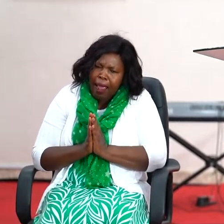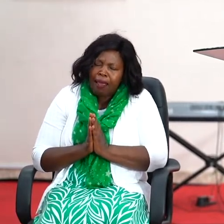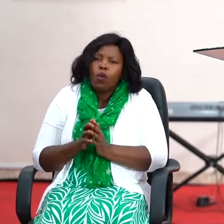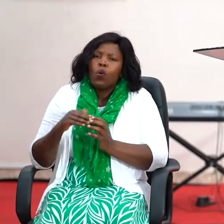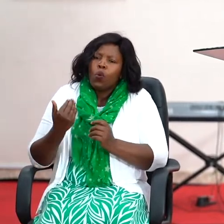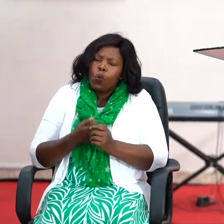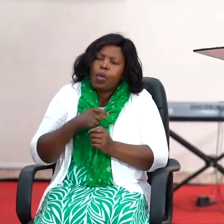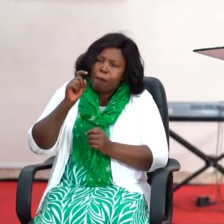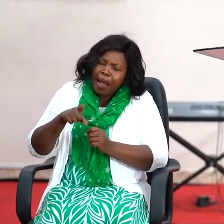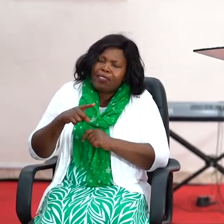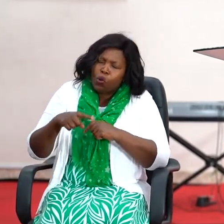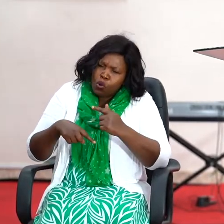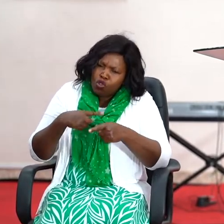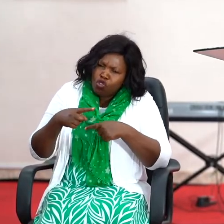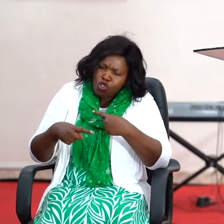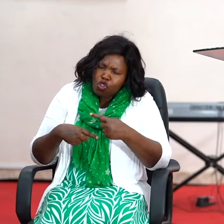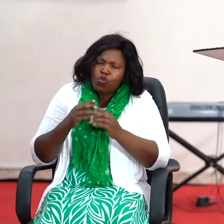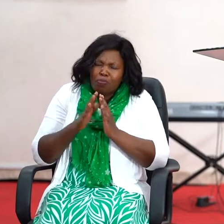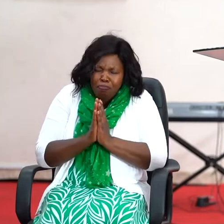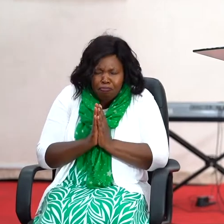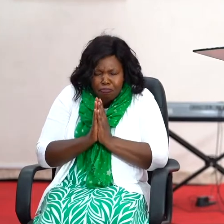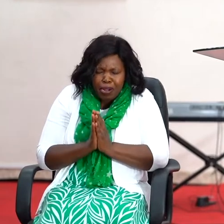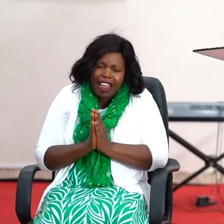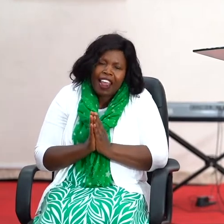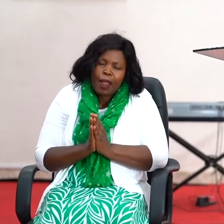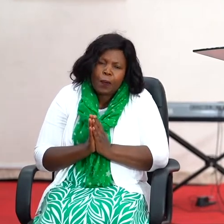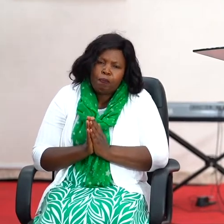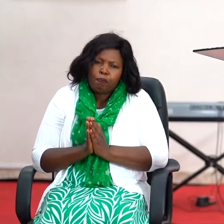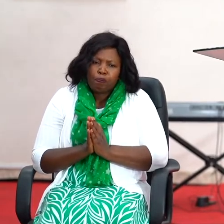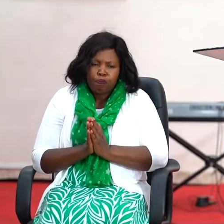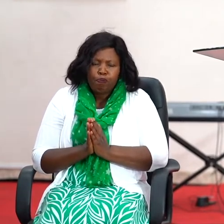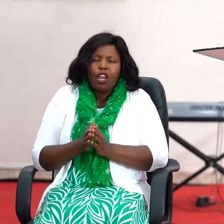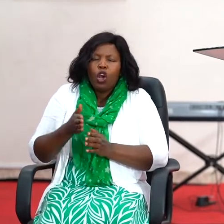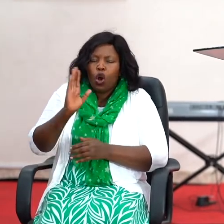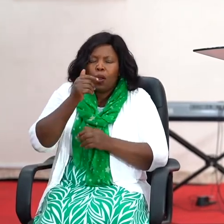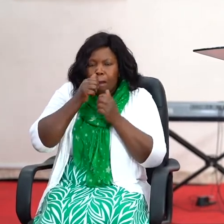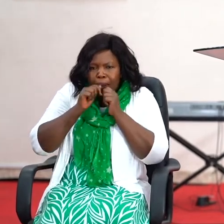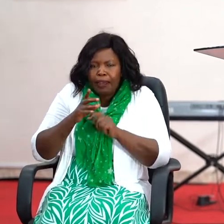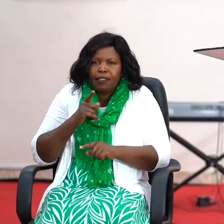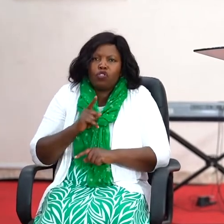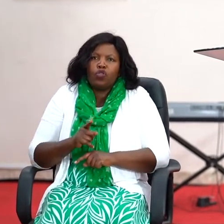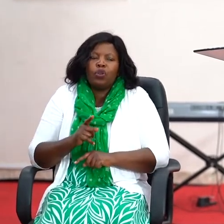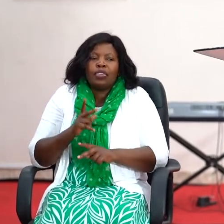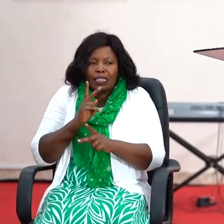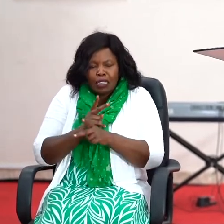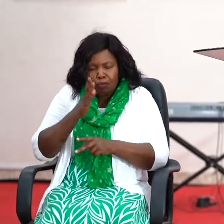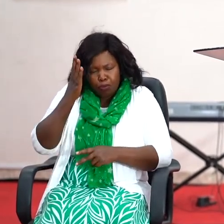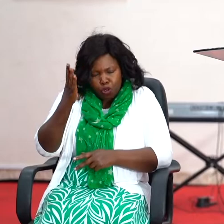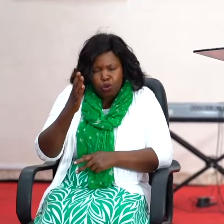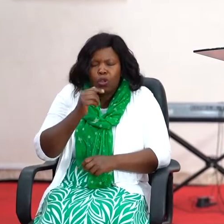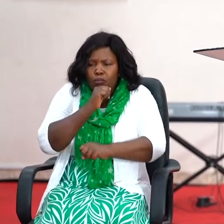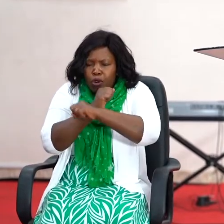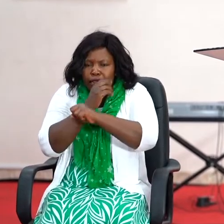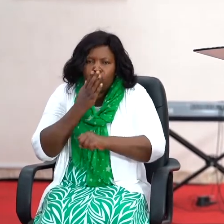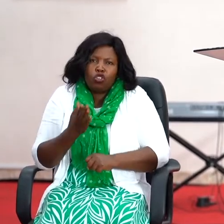still need to continue to make deep prayers of intercessions. The Lord bless you, and the Lord keep you, the Lord